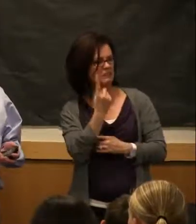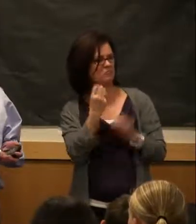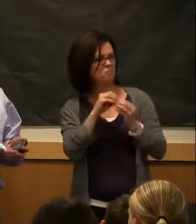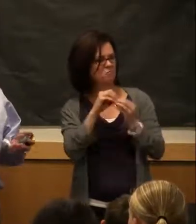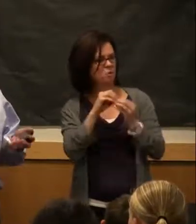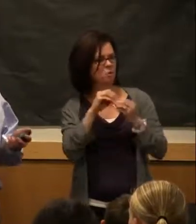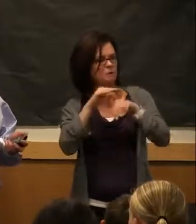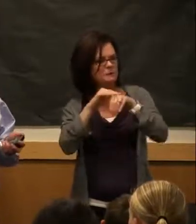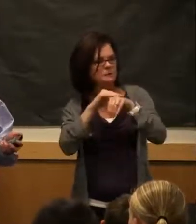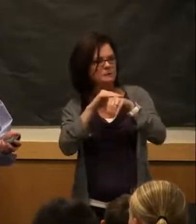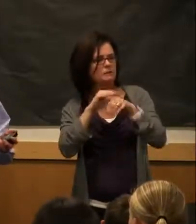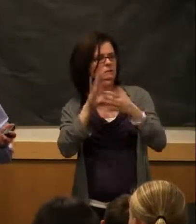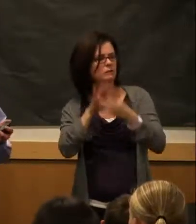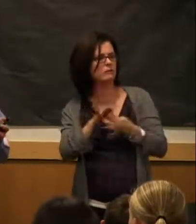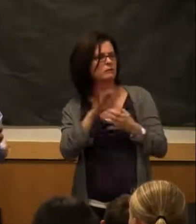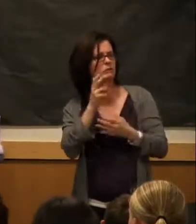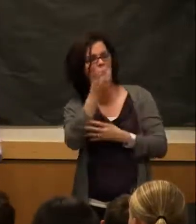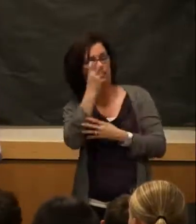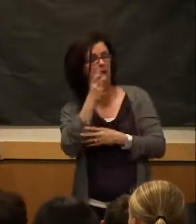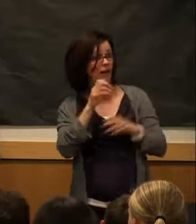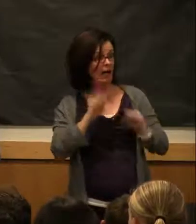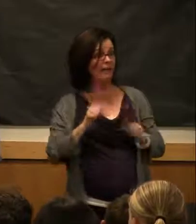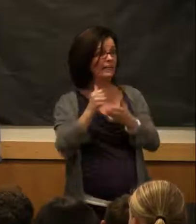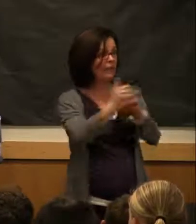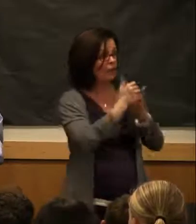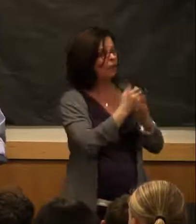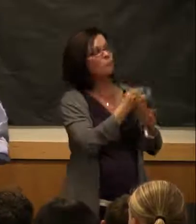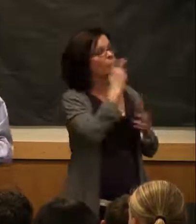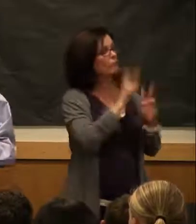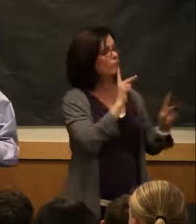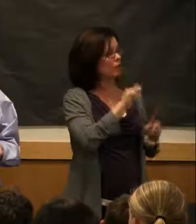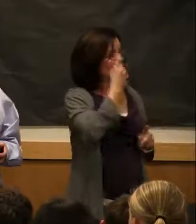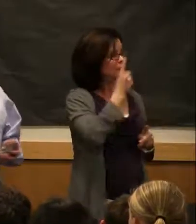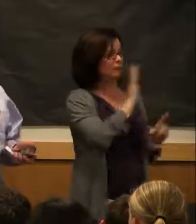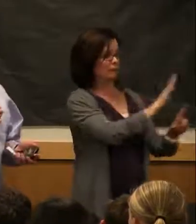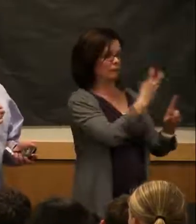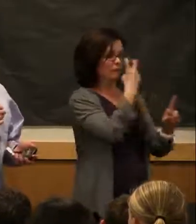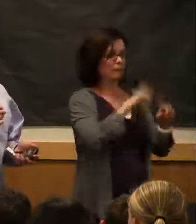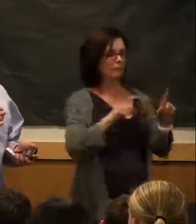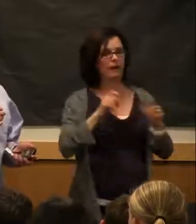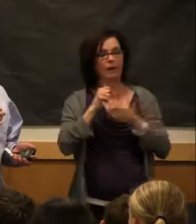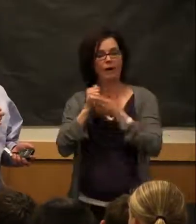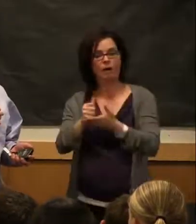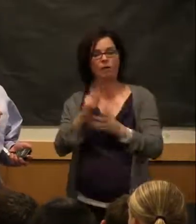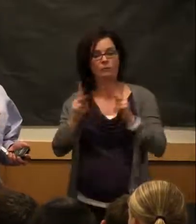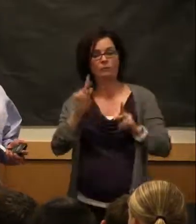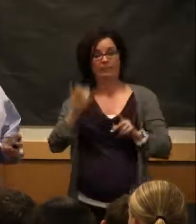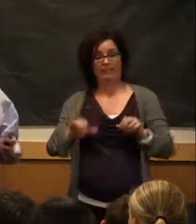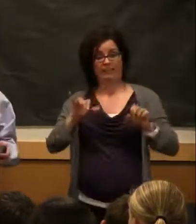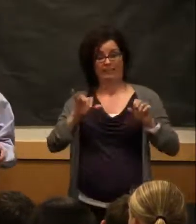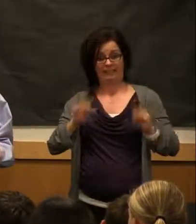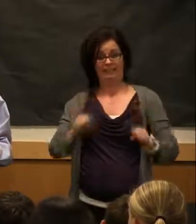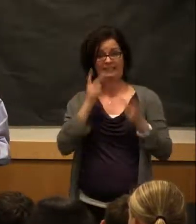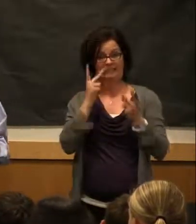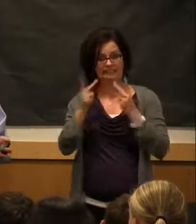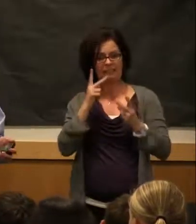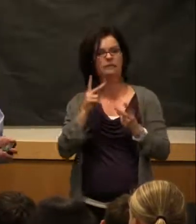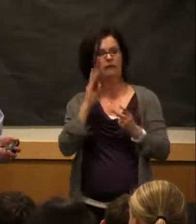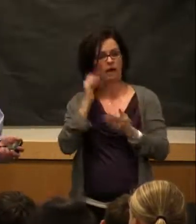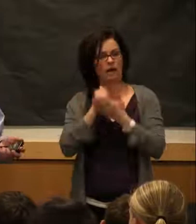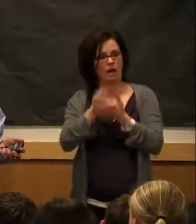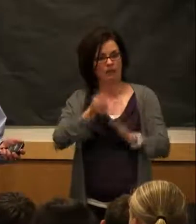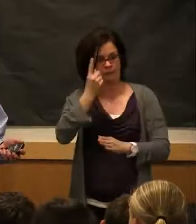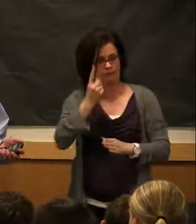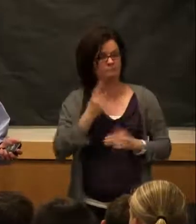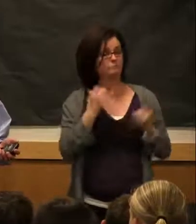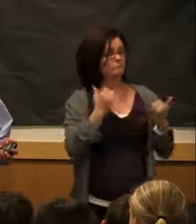blindness. I get to help not just blind people understand blindness, I get to help sighted people understand blindness. My son, who's in